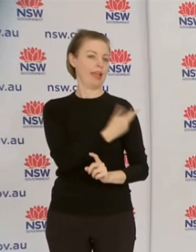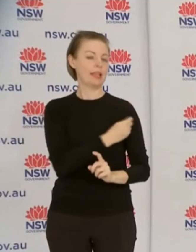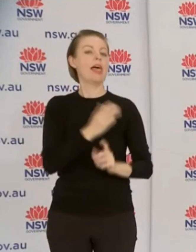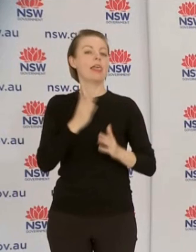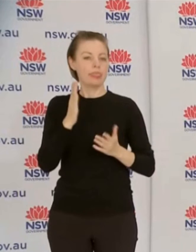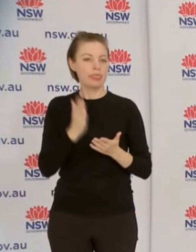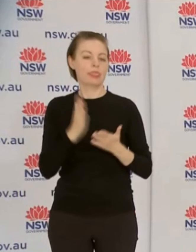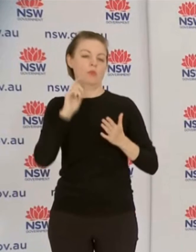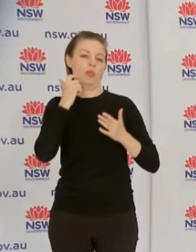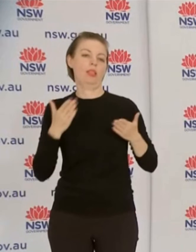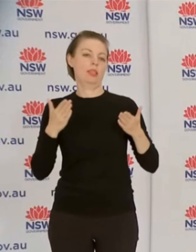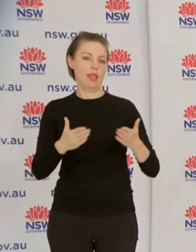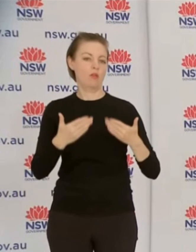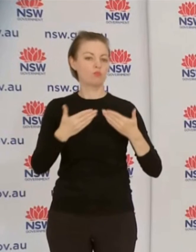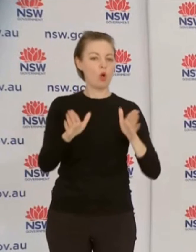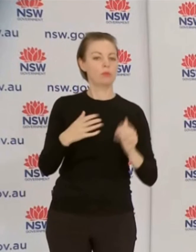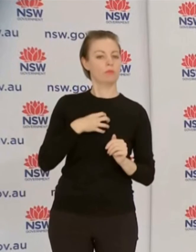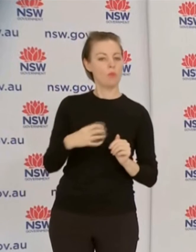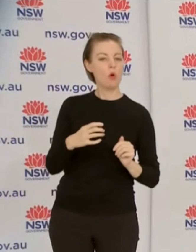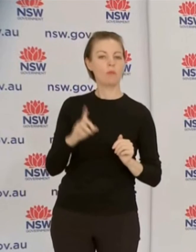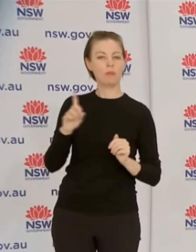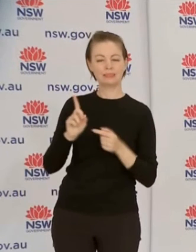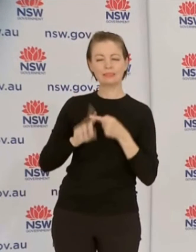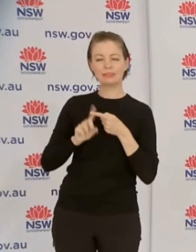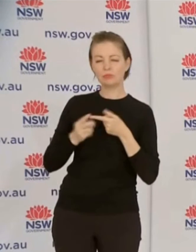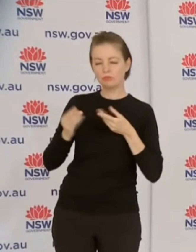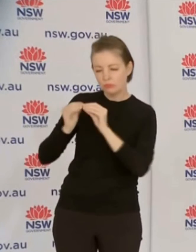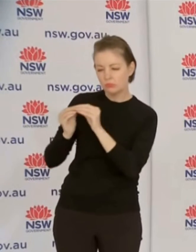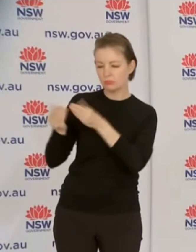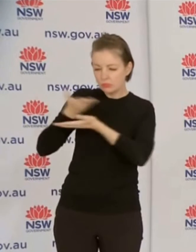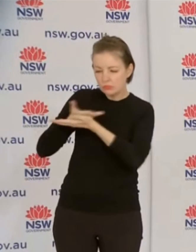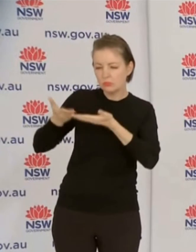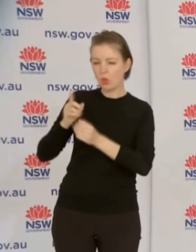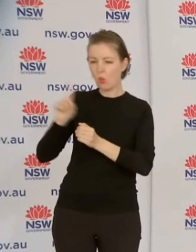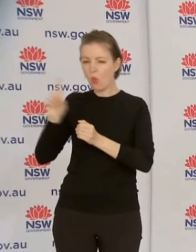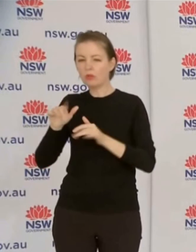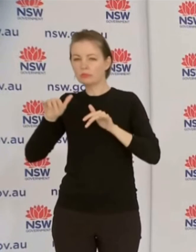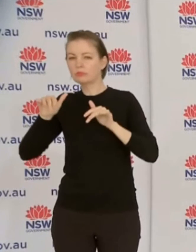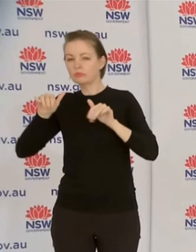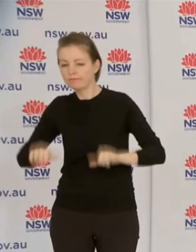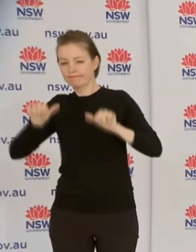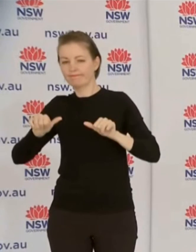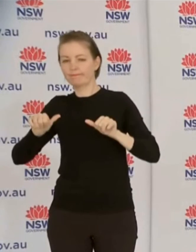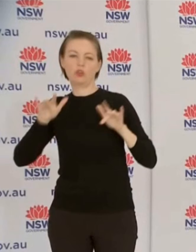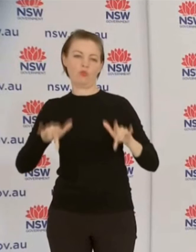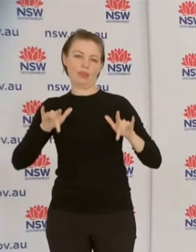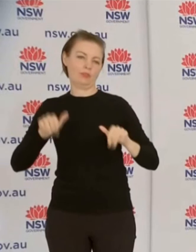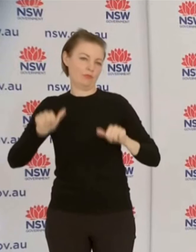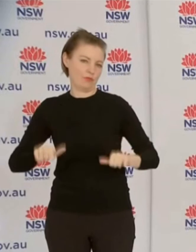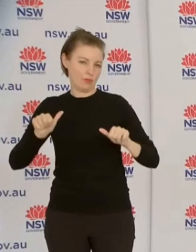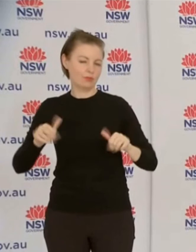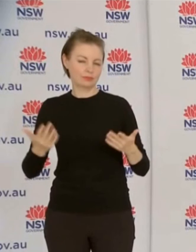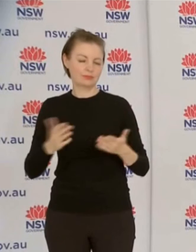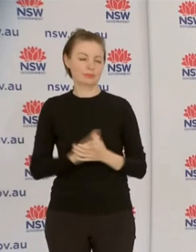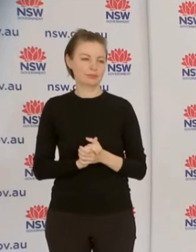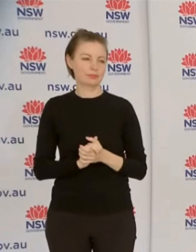speak. We're going to engage with health shortly, and hopefully the government will have something to say in the week ahead. So the reality